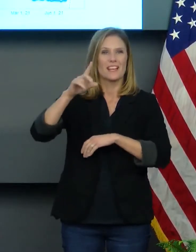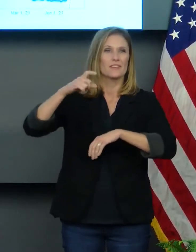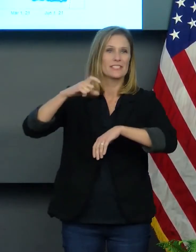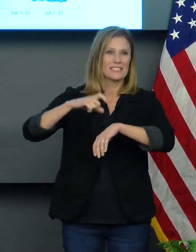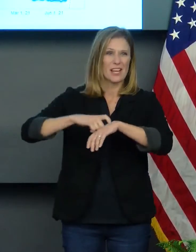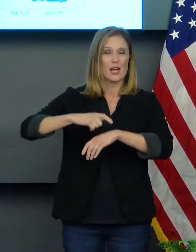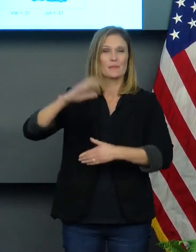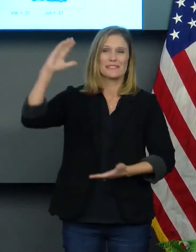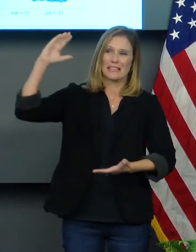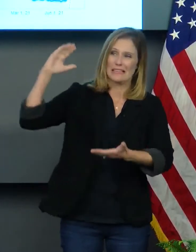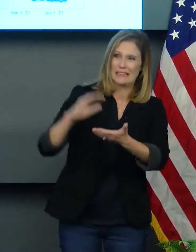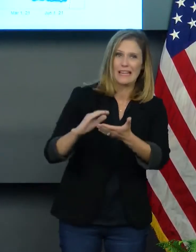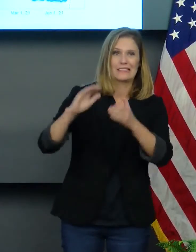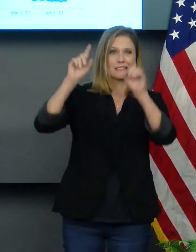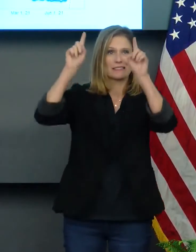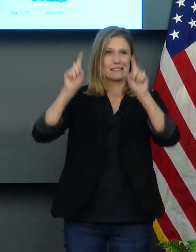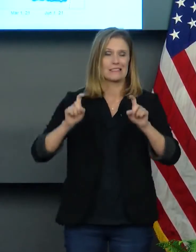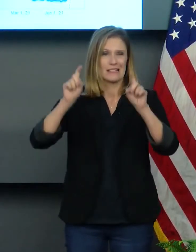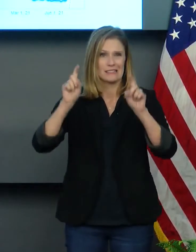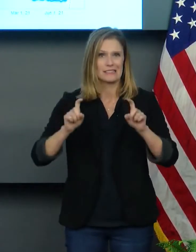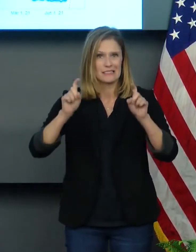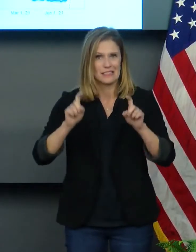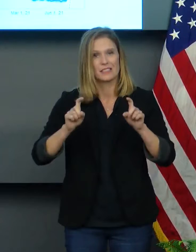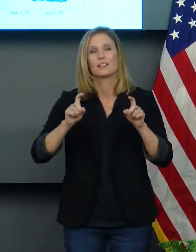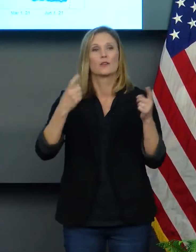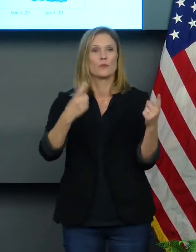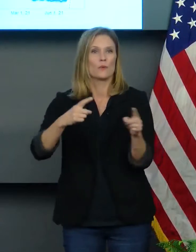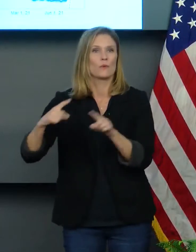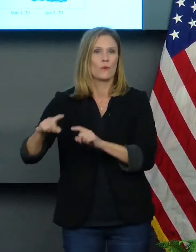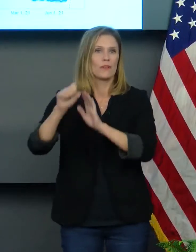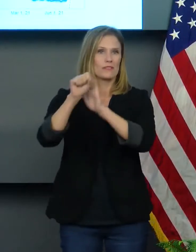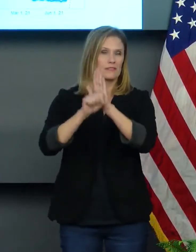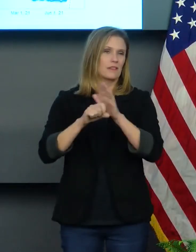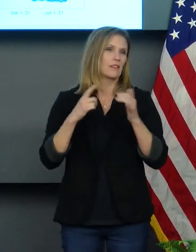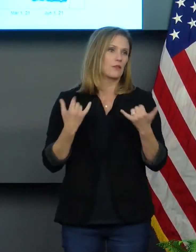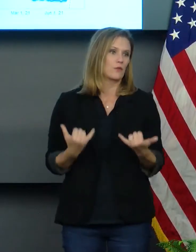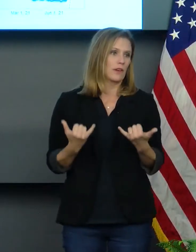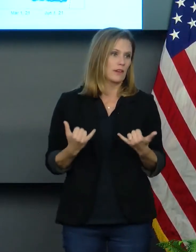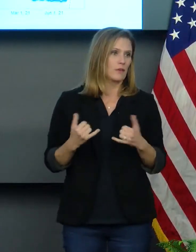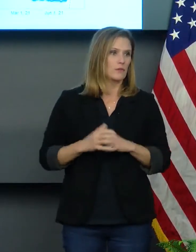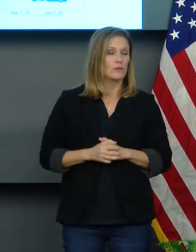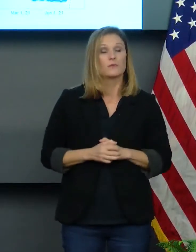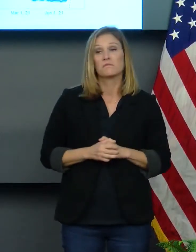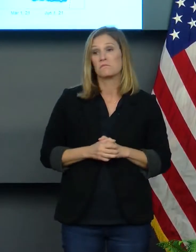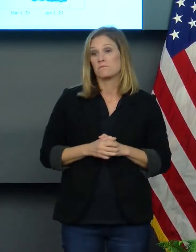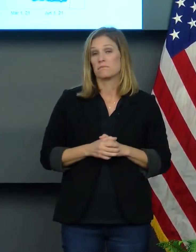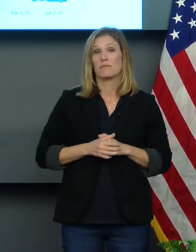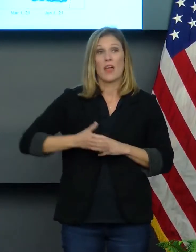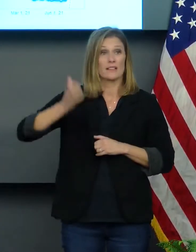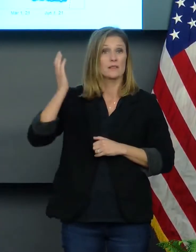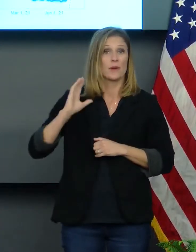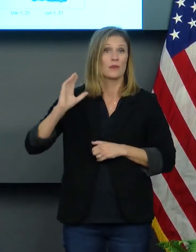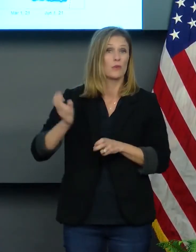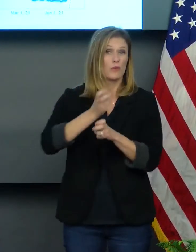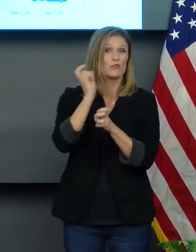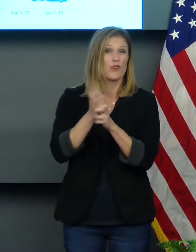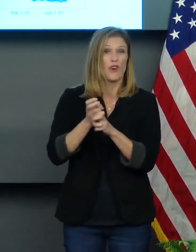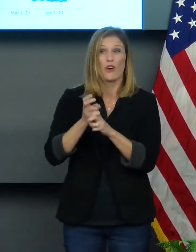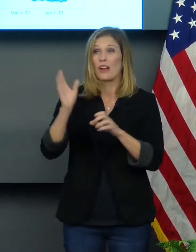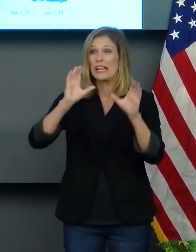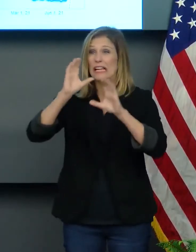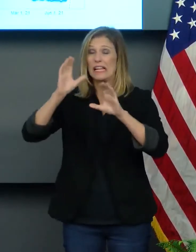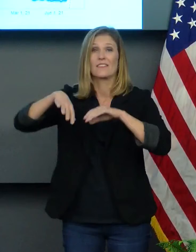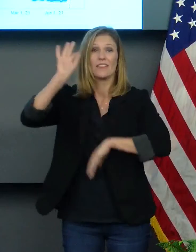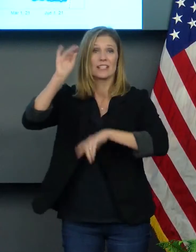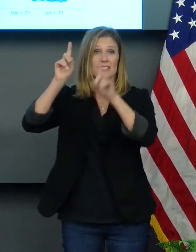times less testing volume being conducted in the state than we do now. That's back when it was very hard to get a test, when